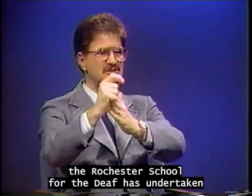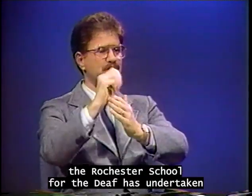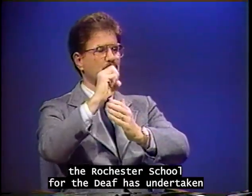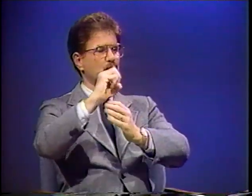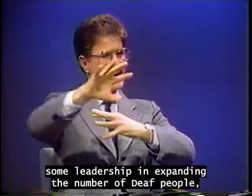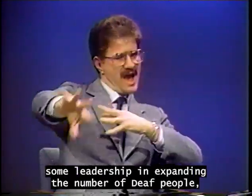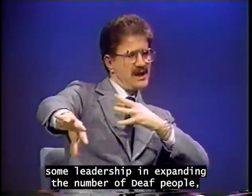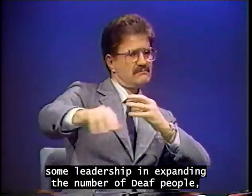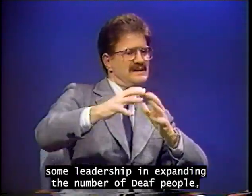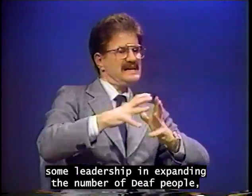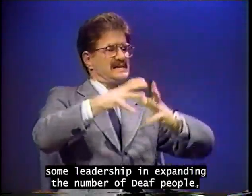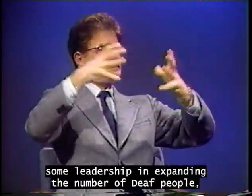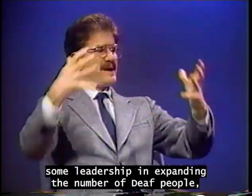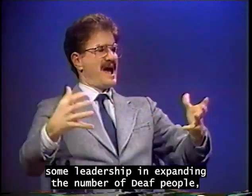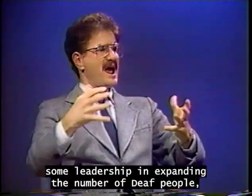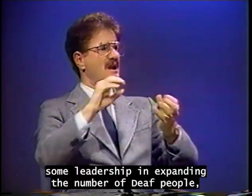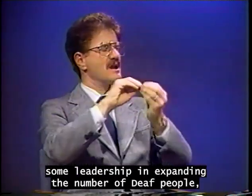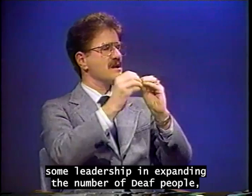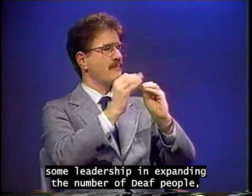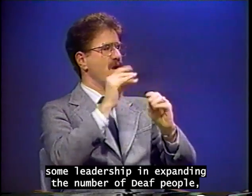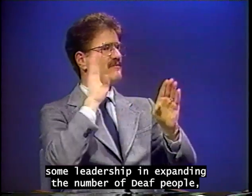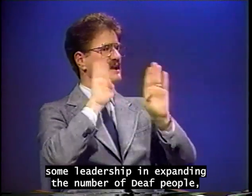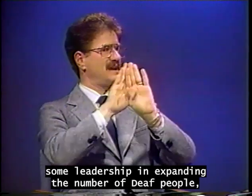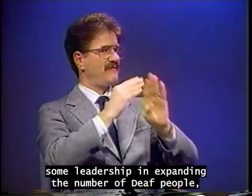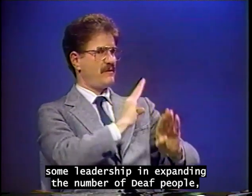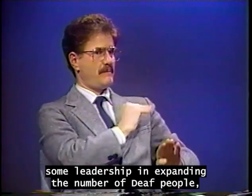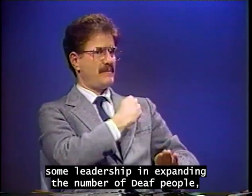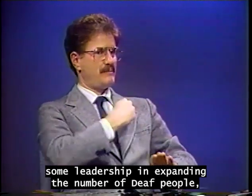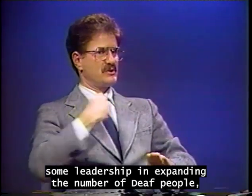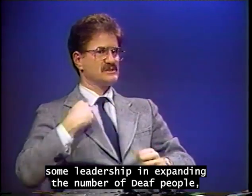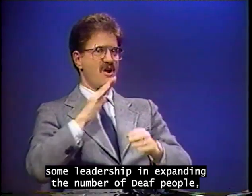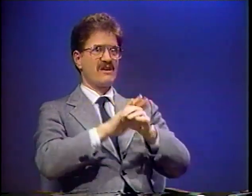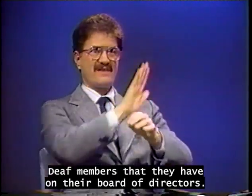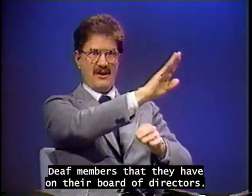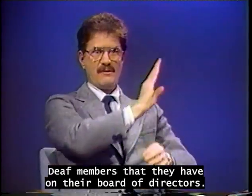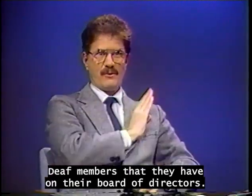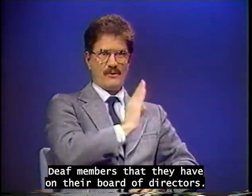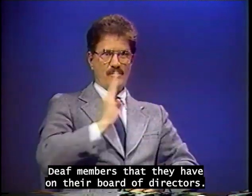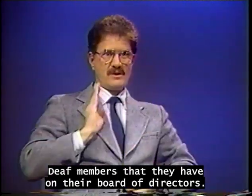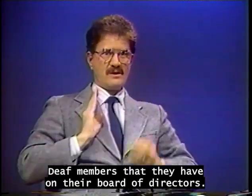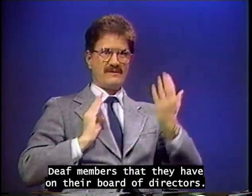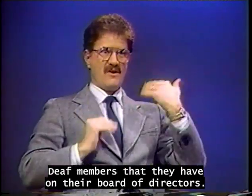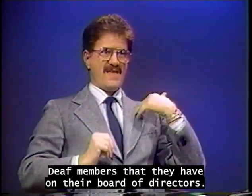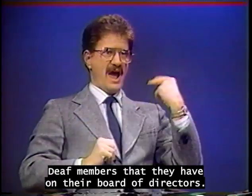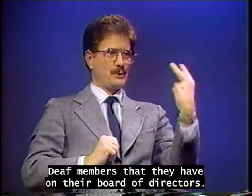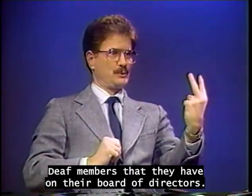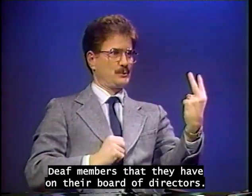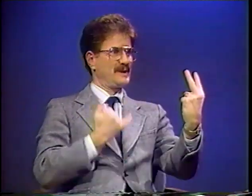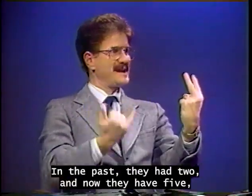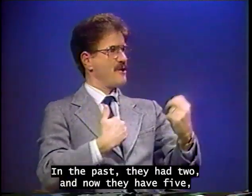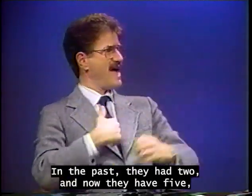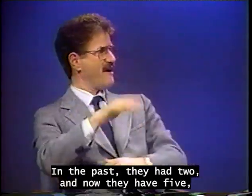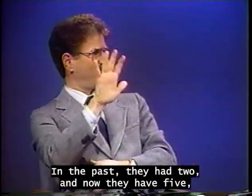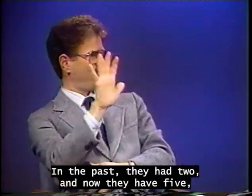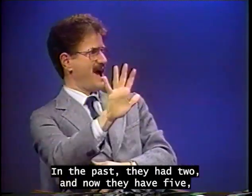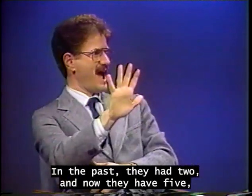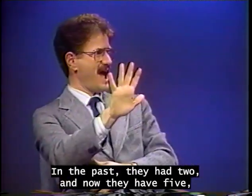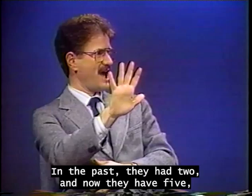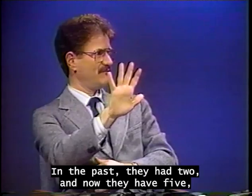undertaken some leadership in expanding the number of deaf members that they have on their board of directors. In the past they had 2, and